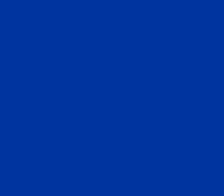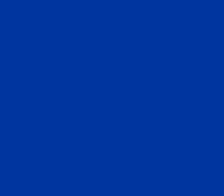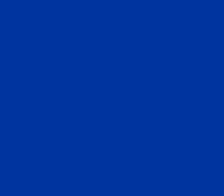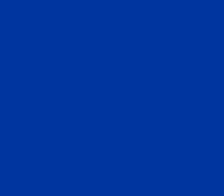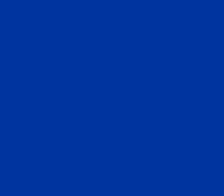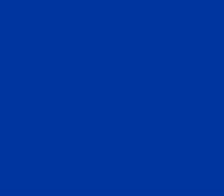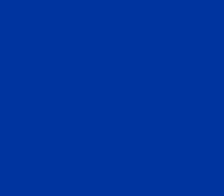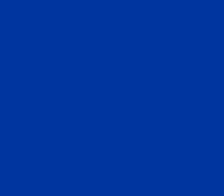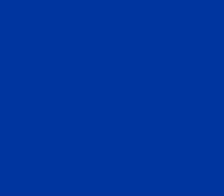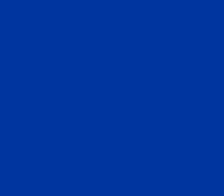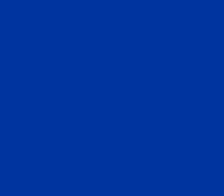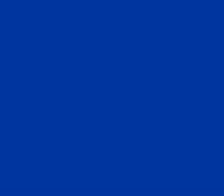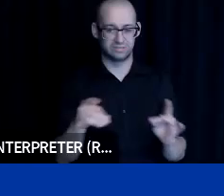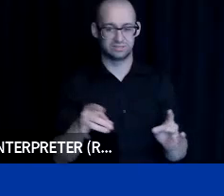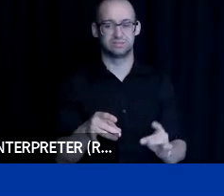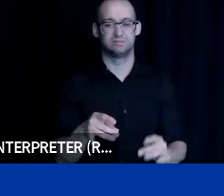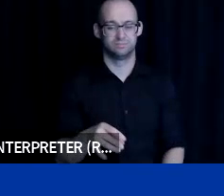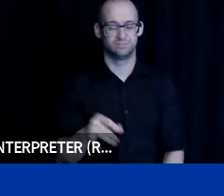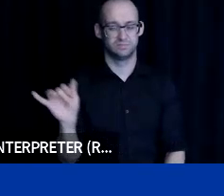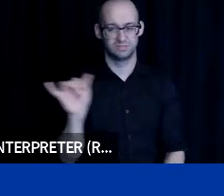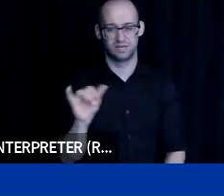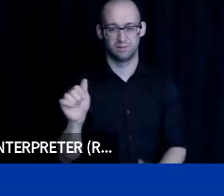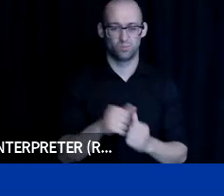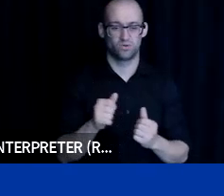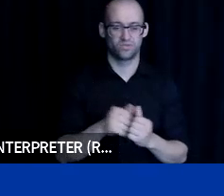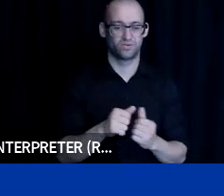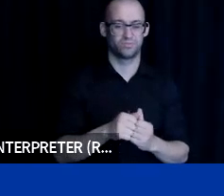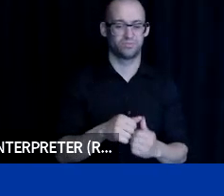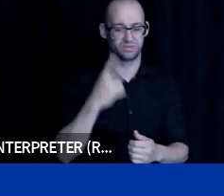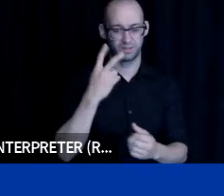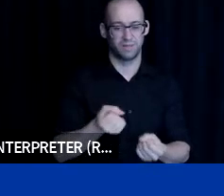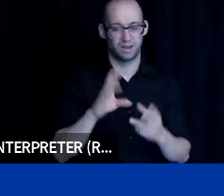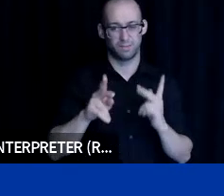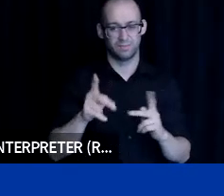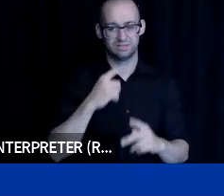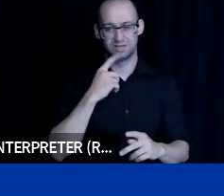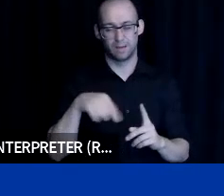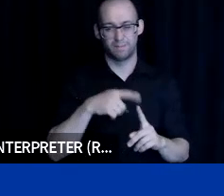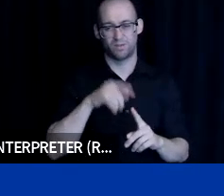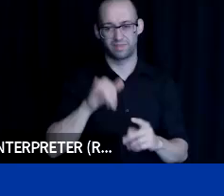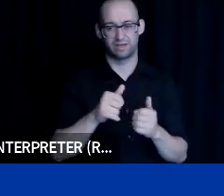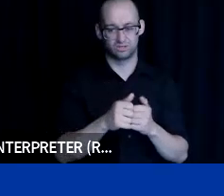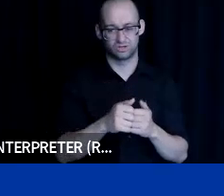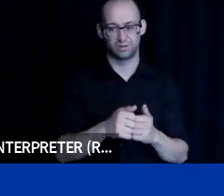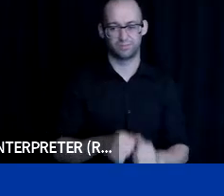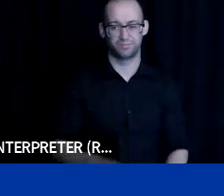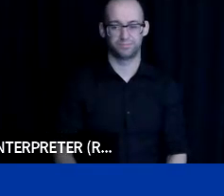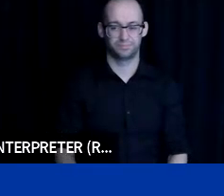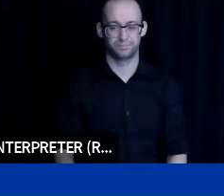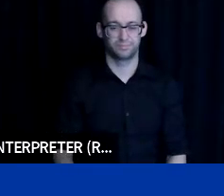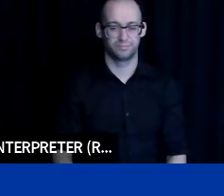comments and following on Jeff's about the standard of device really resonated in chat. So thank you so much.